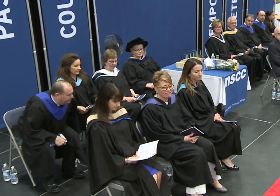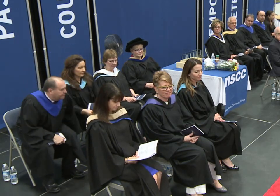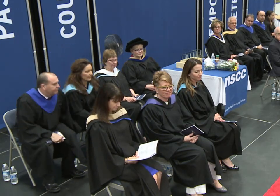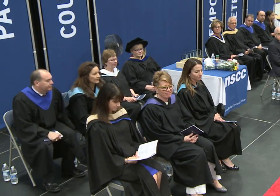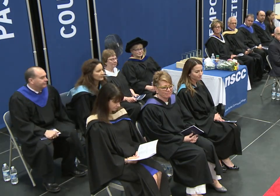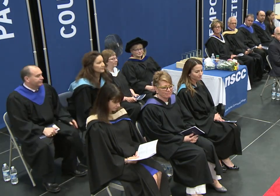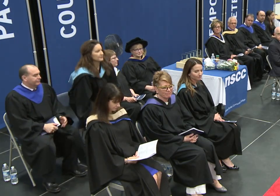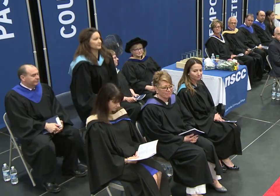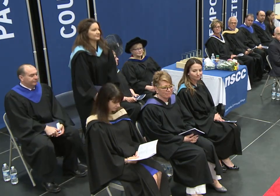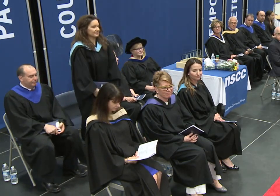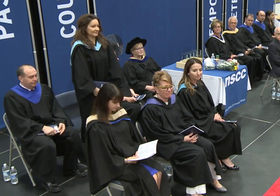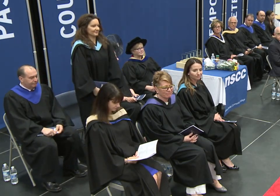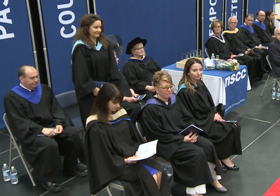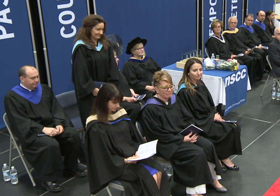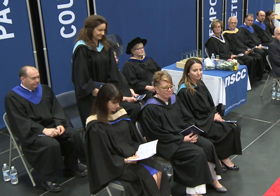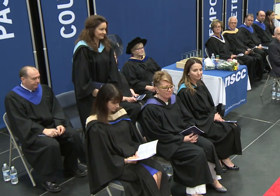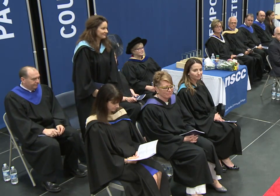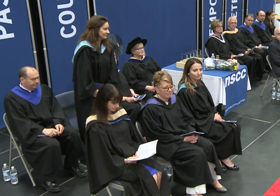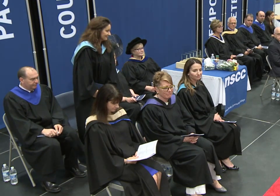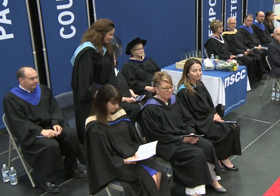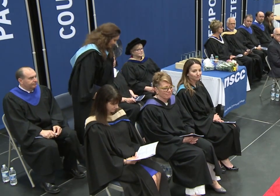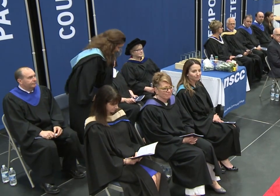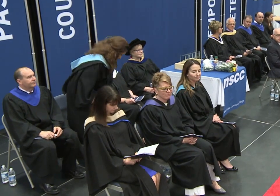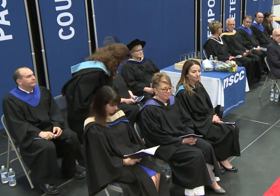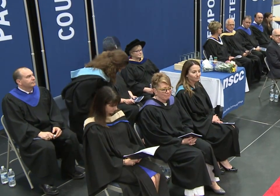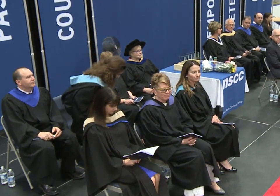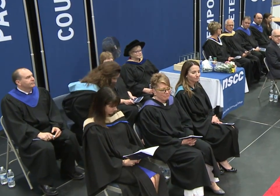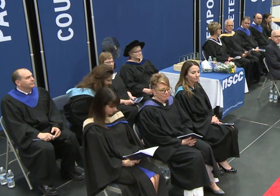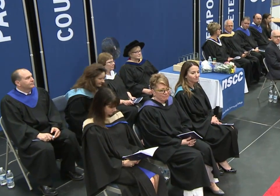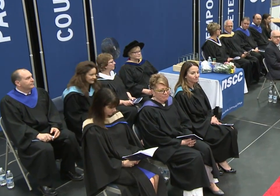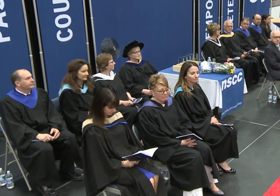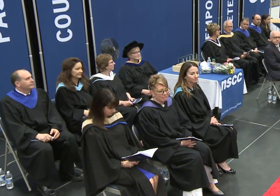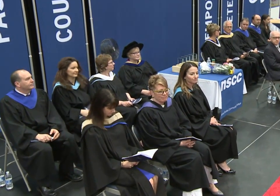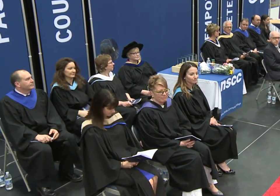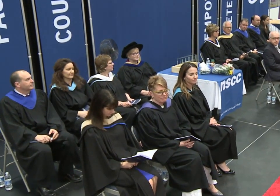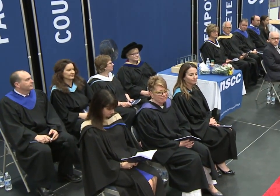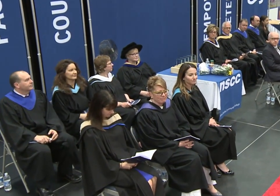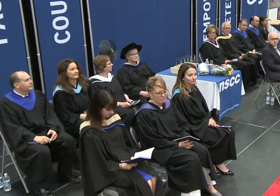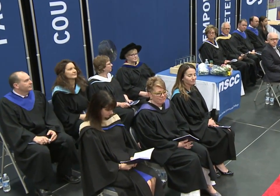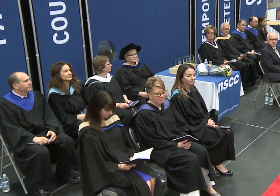Jill Provo, Dean for the School of Access and Flexible Learning.